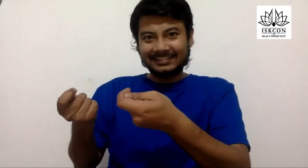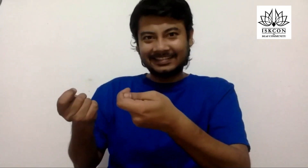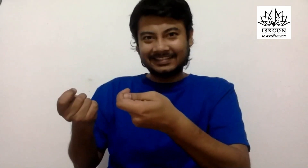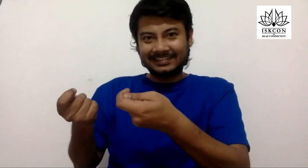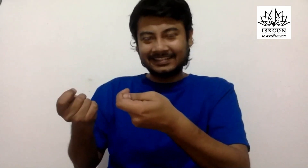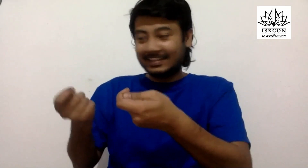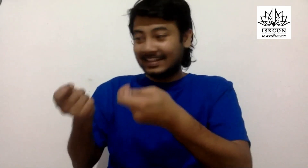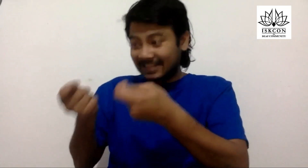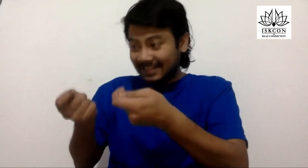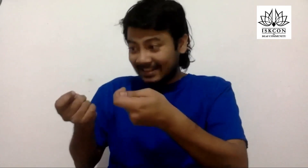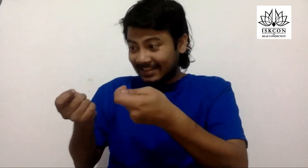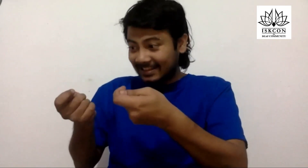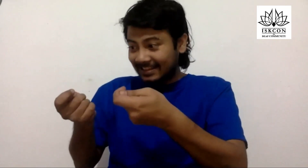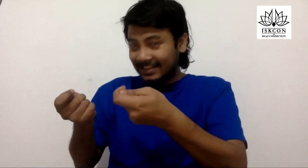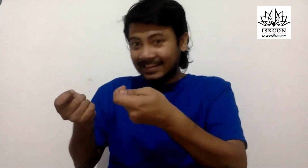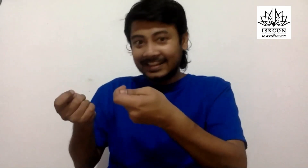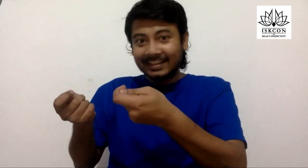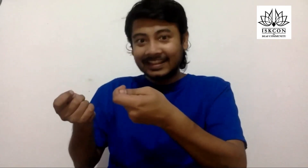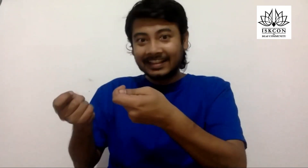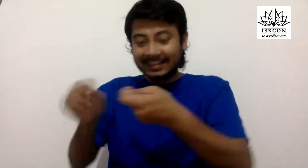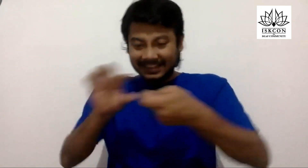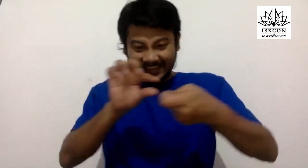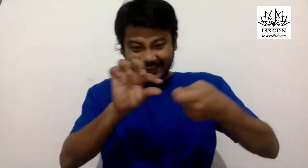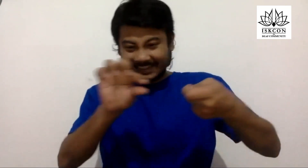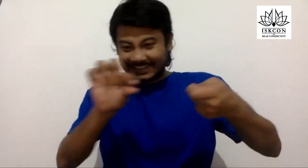but with his mother's pure love,